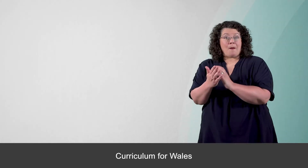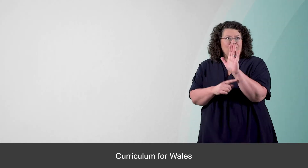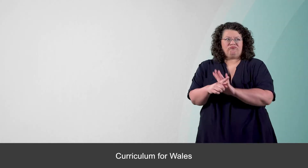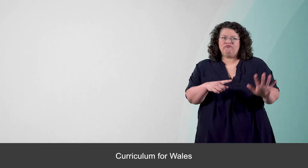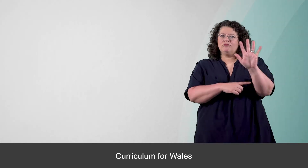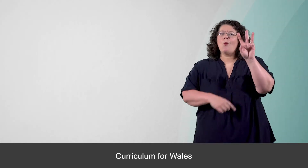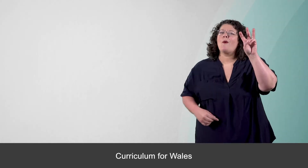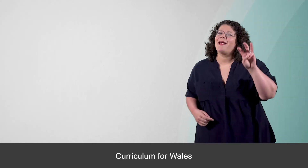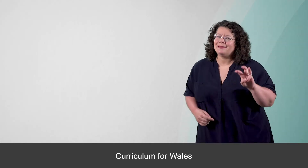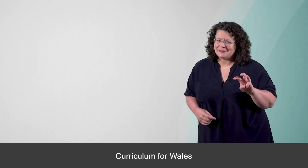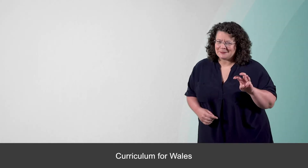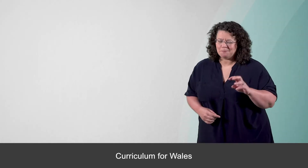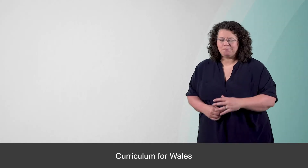Curriculum for Wales.